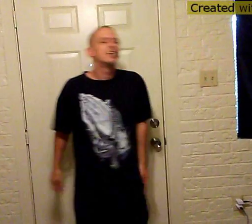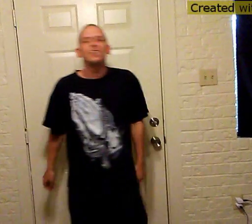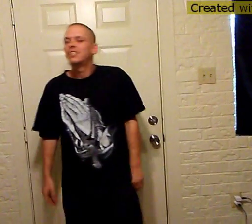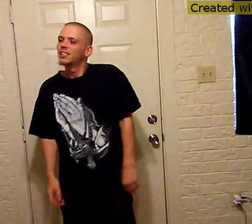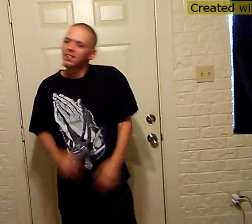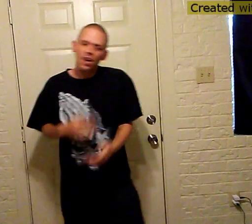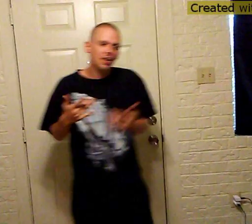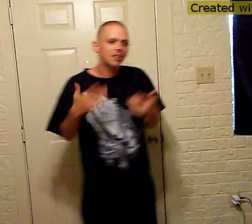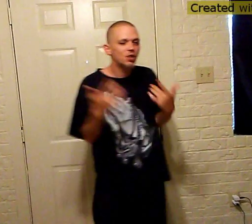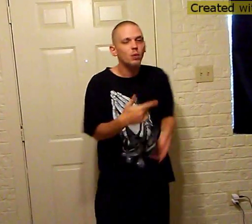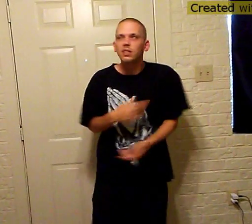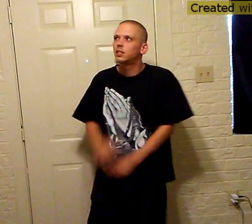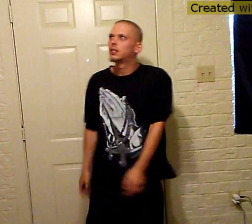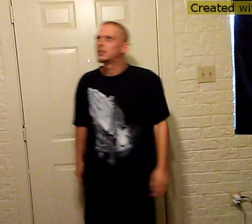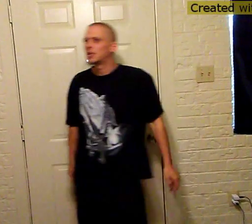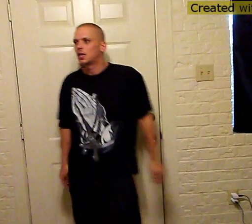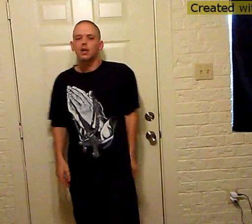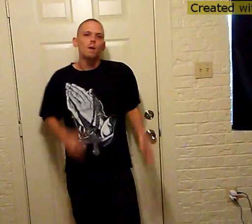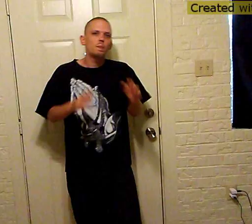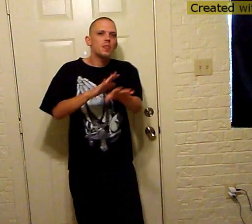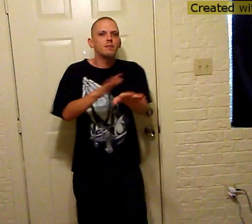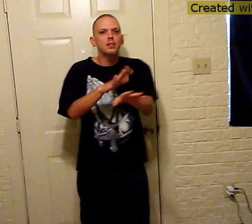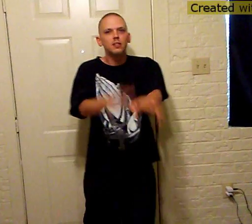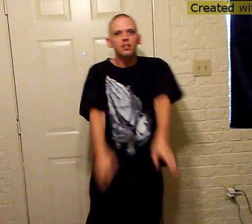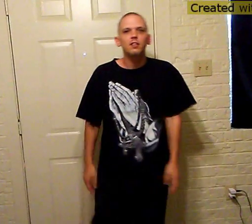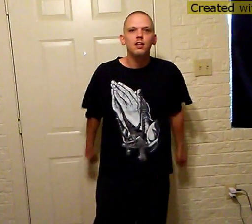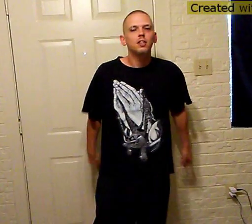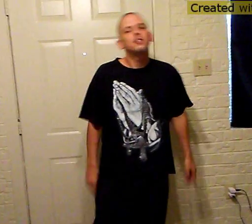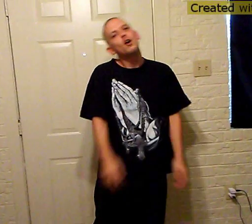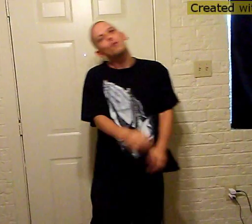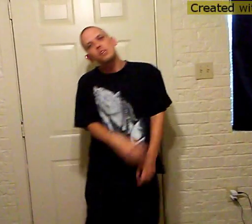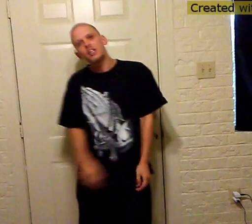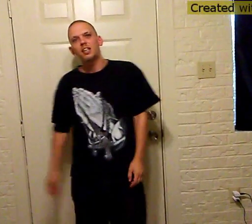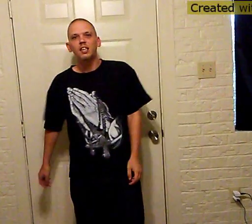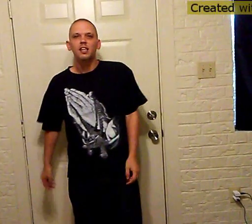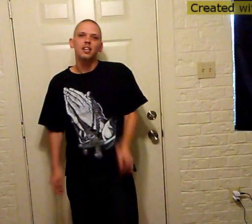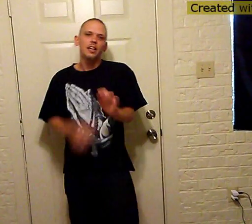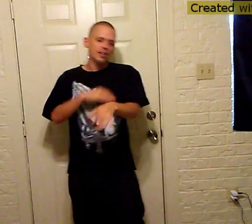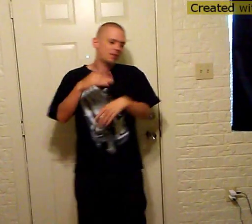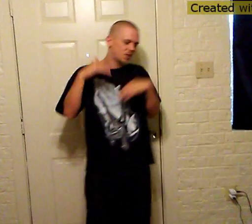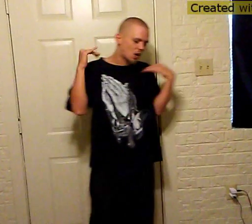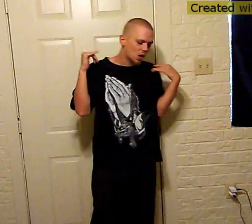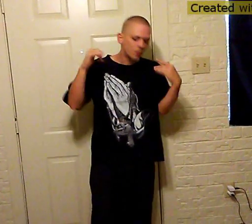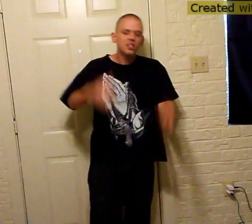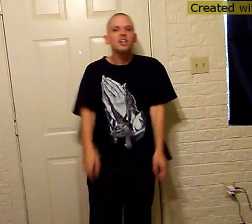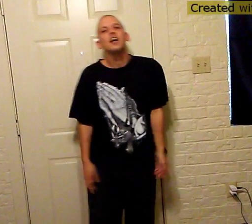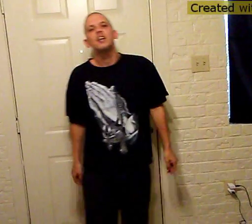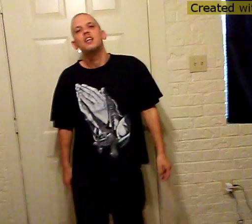feelings, I got a story to tell. And my little sister told me that haters are going to